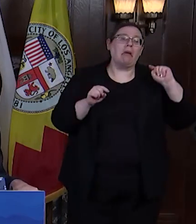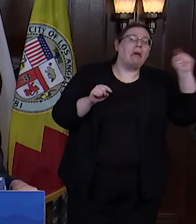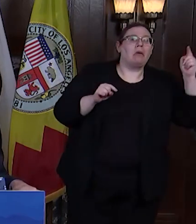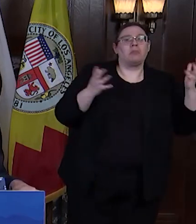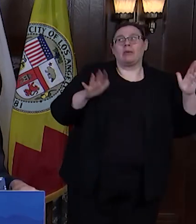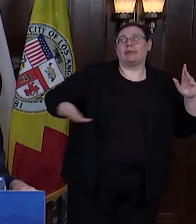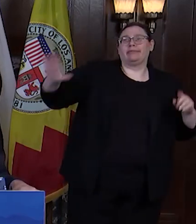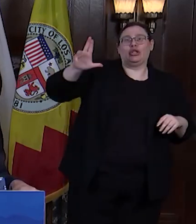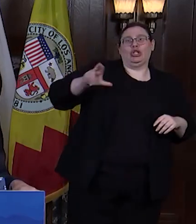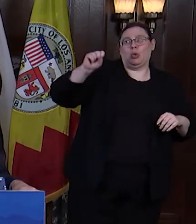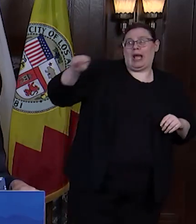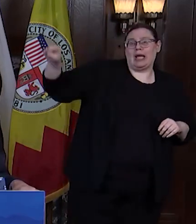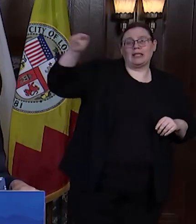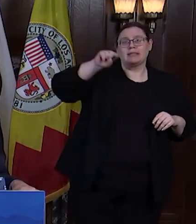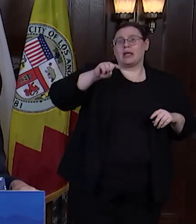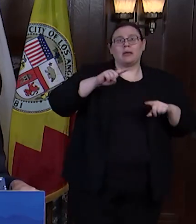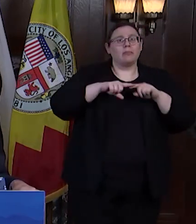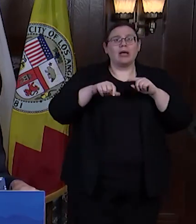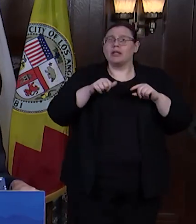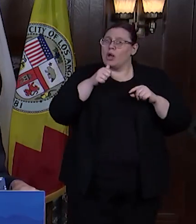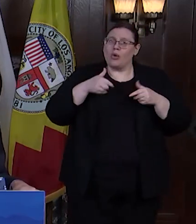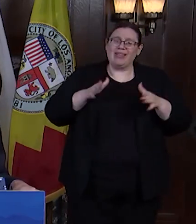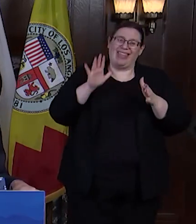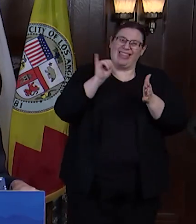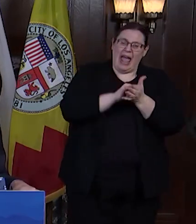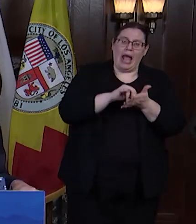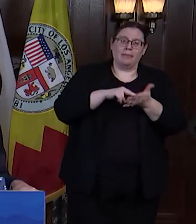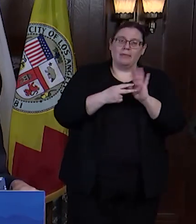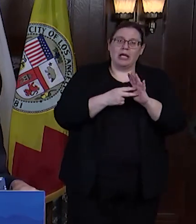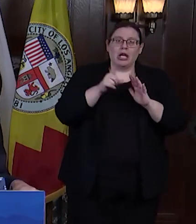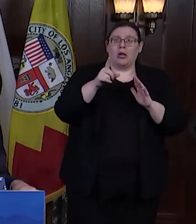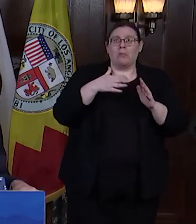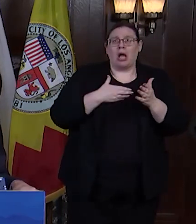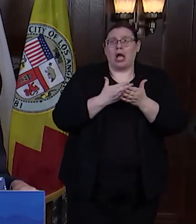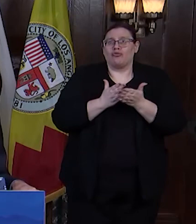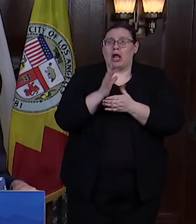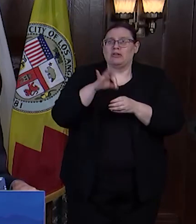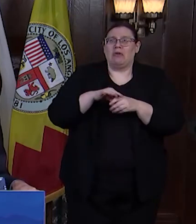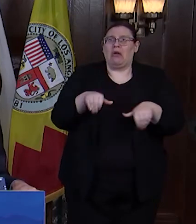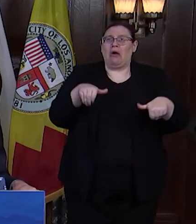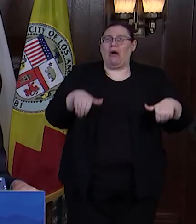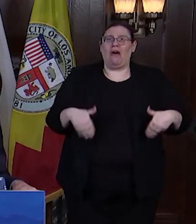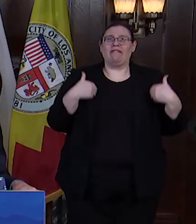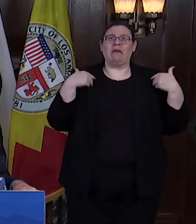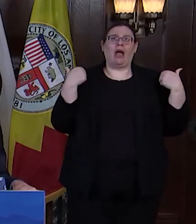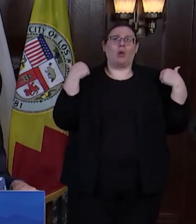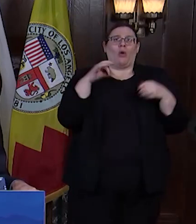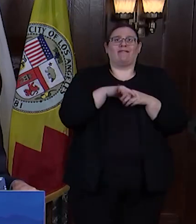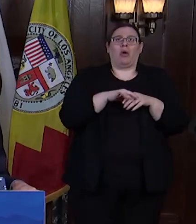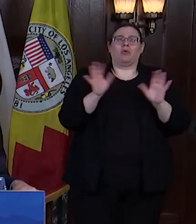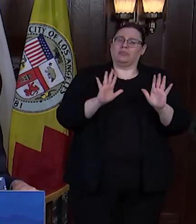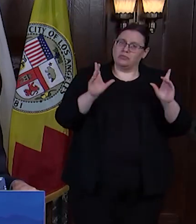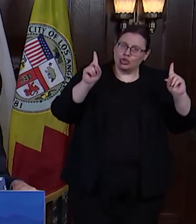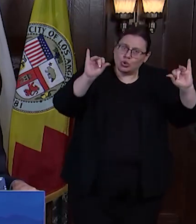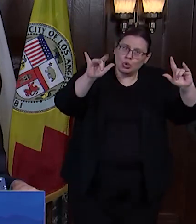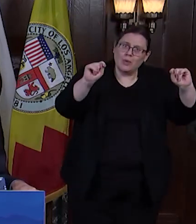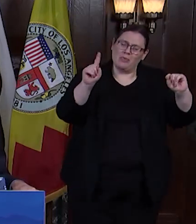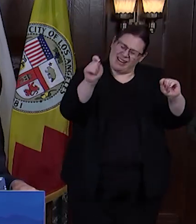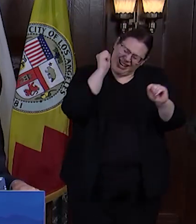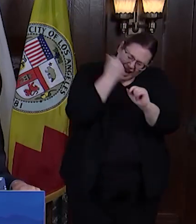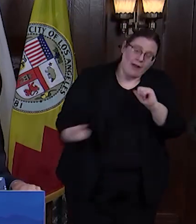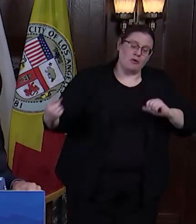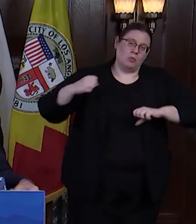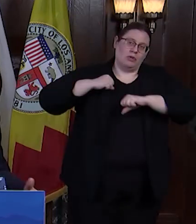country, but don't let any of that change the narrative of you, your right to vote, and don't be scared to vote. We need everybody's vote protected.